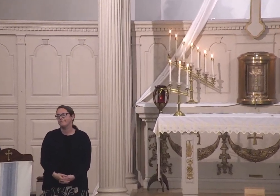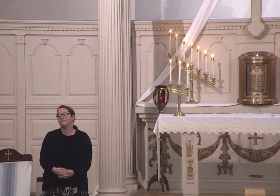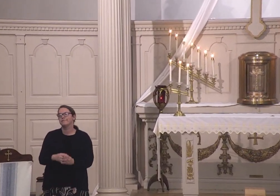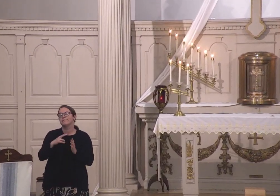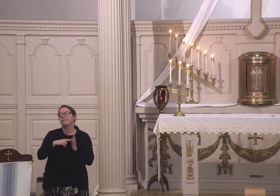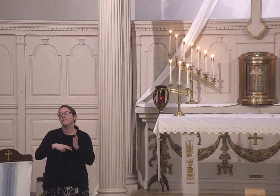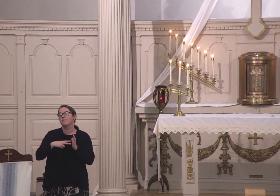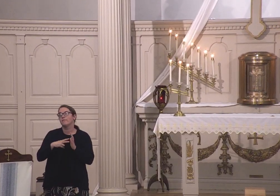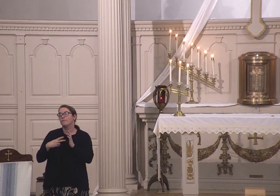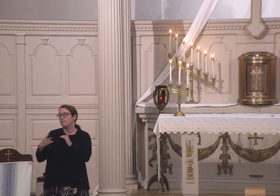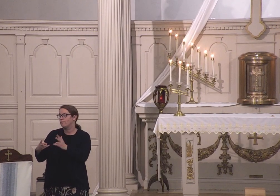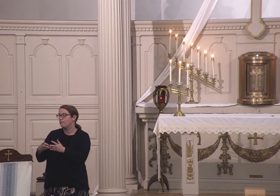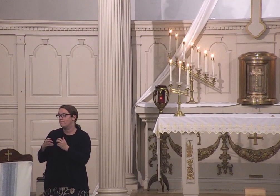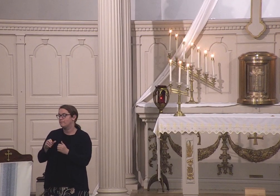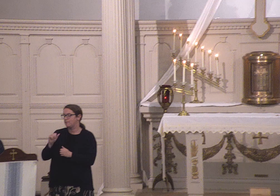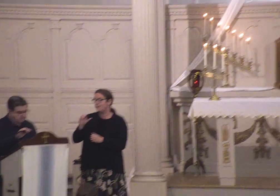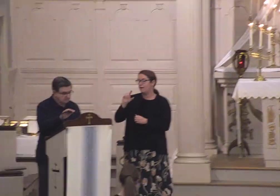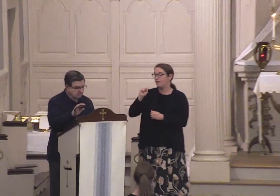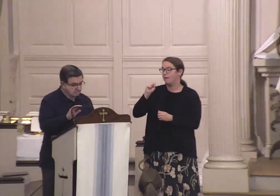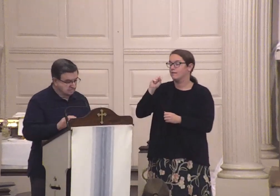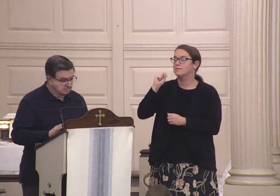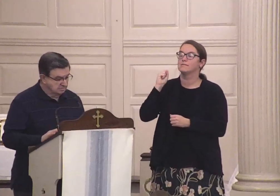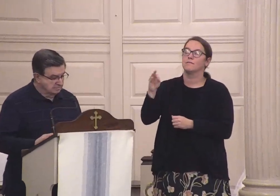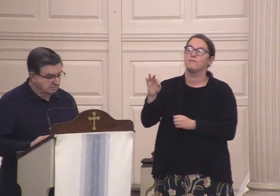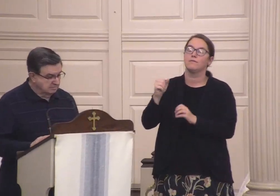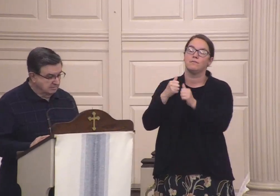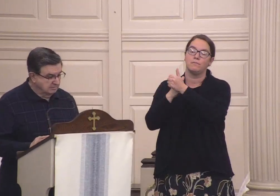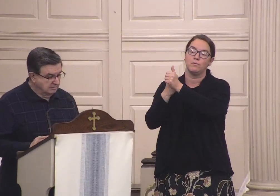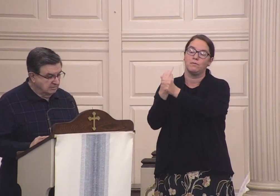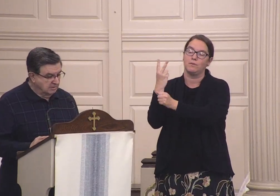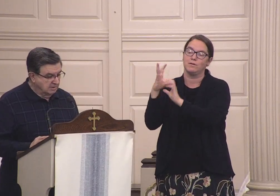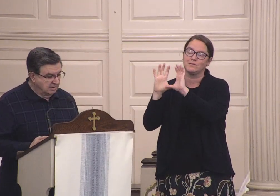A reading from the Acts of the Apostles.